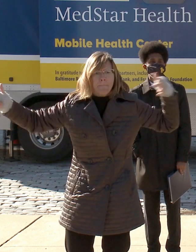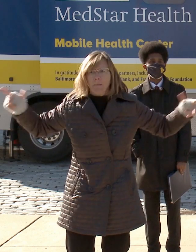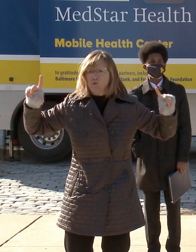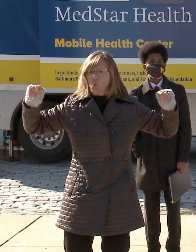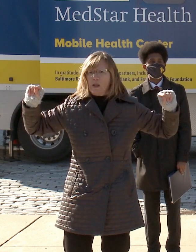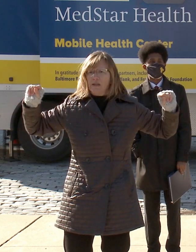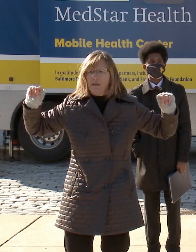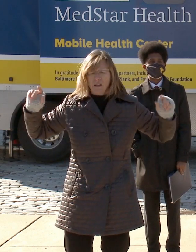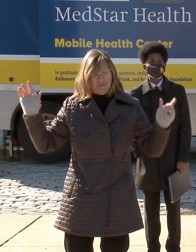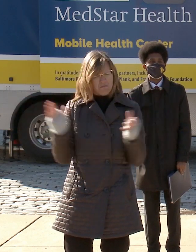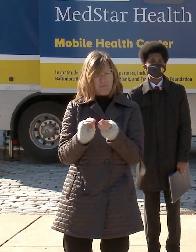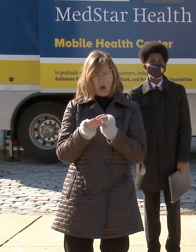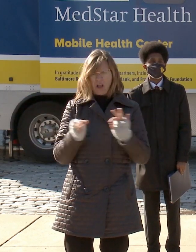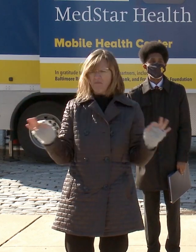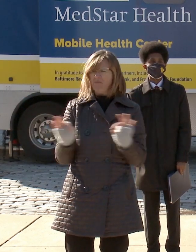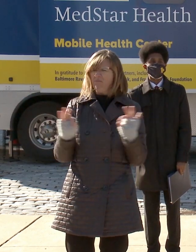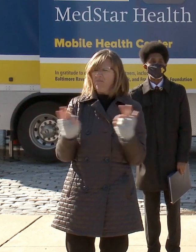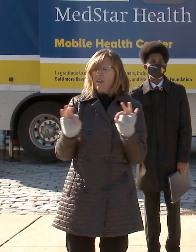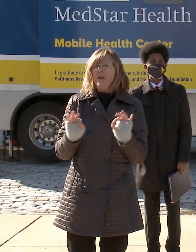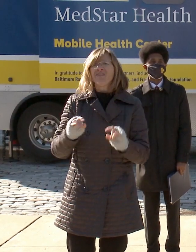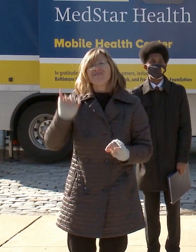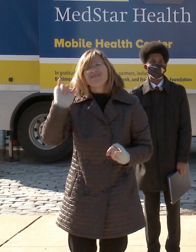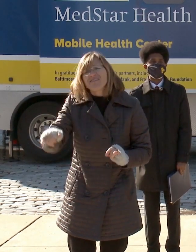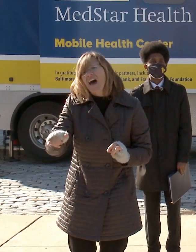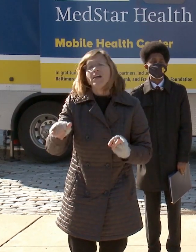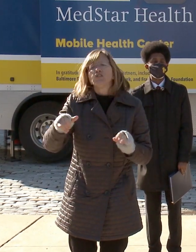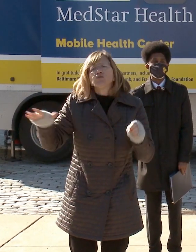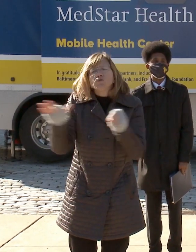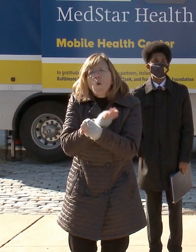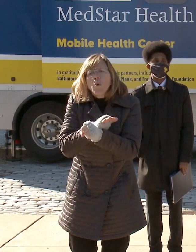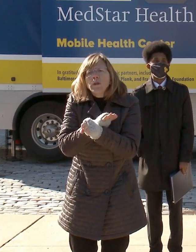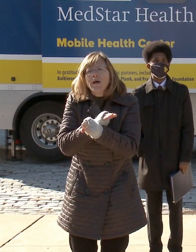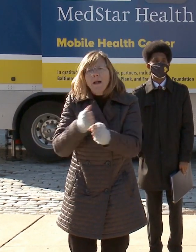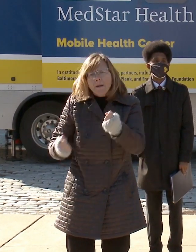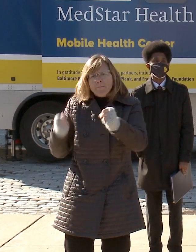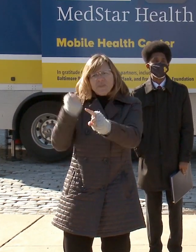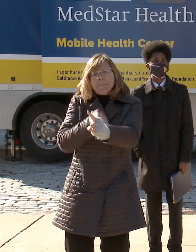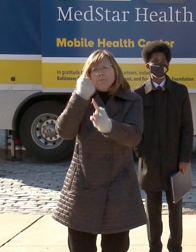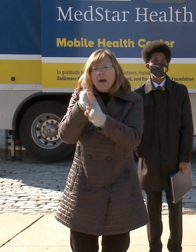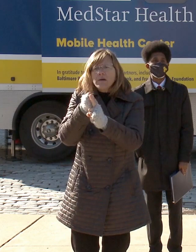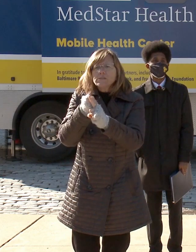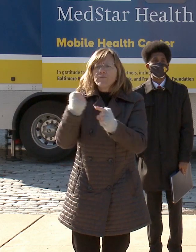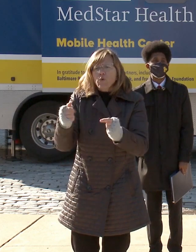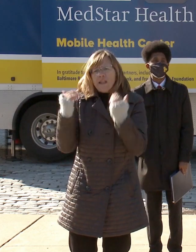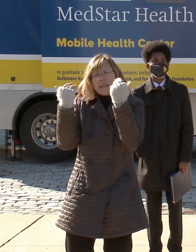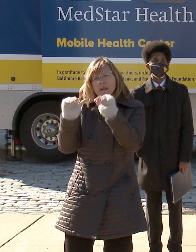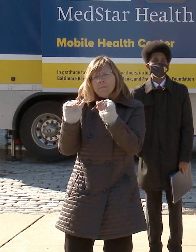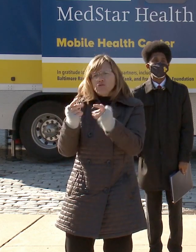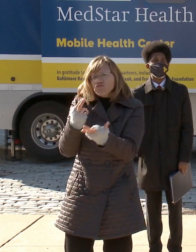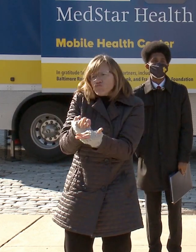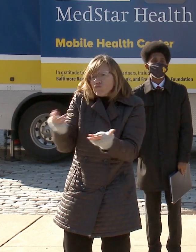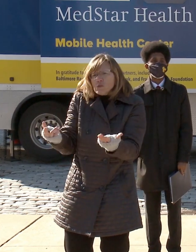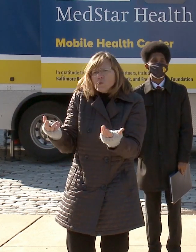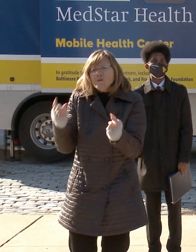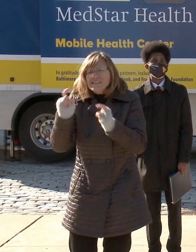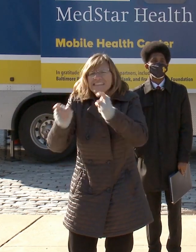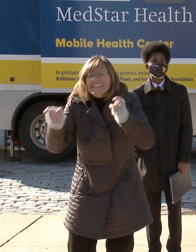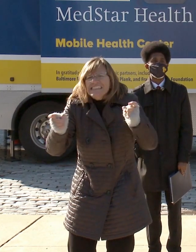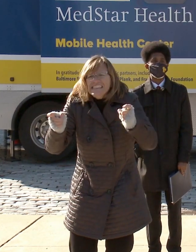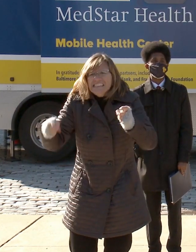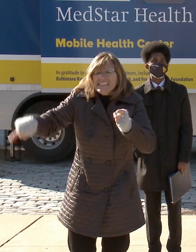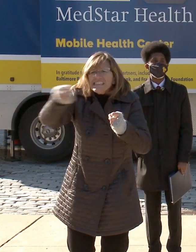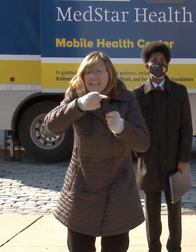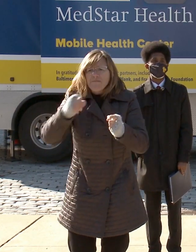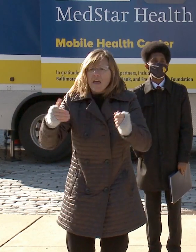mass vaccination sites, the net impact of focusing our limited resources on the highest risk groups with limited to no access to sign